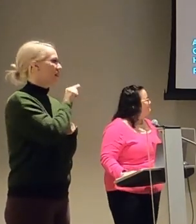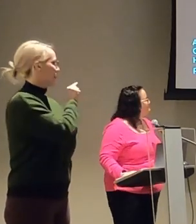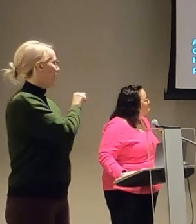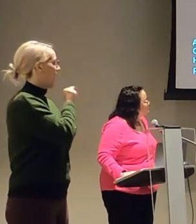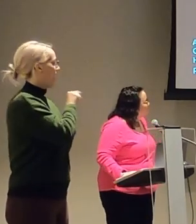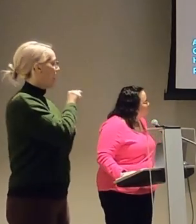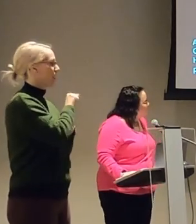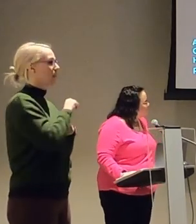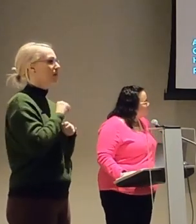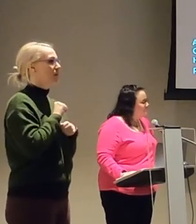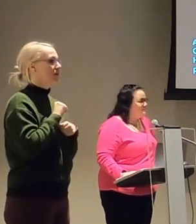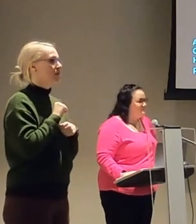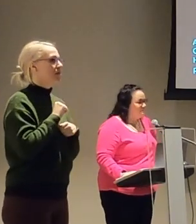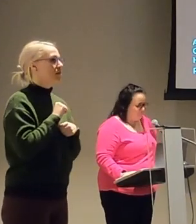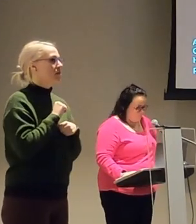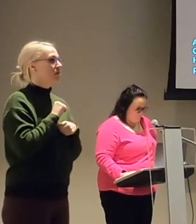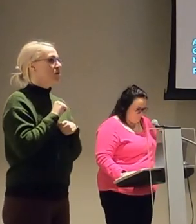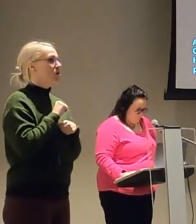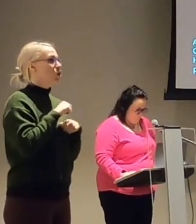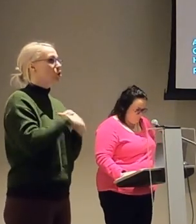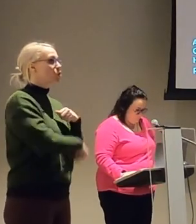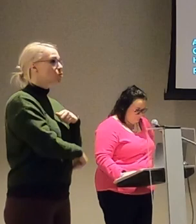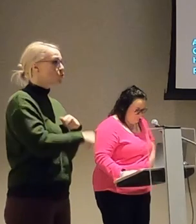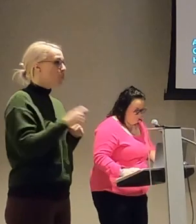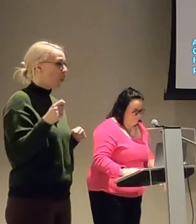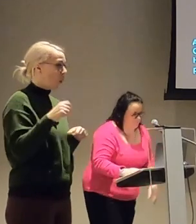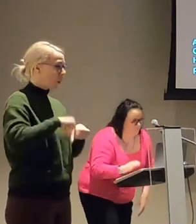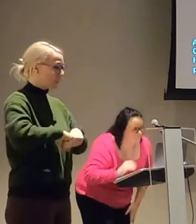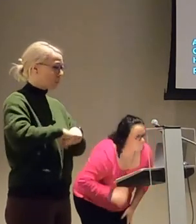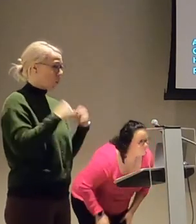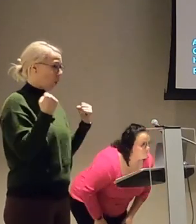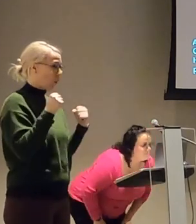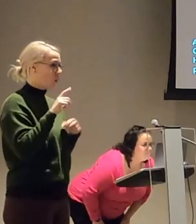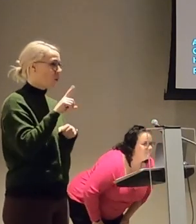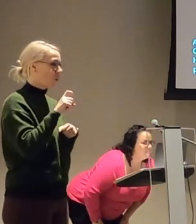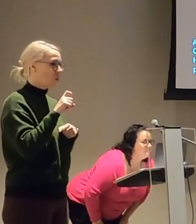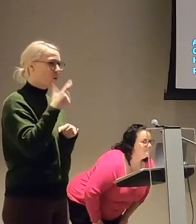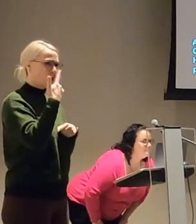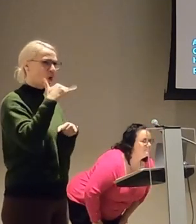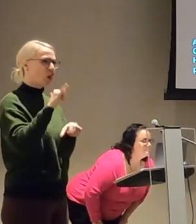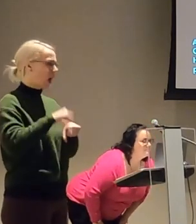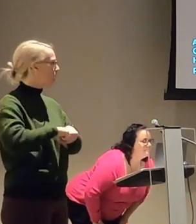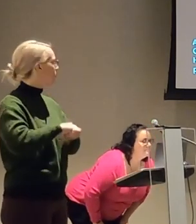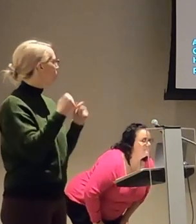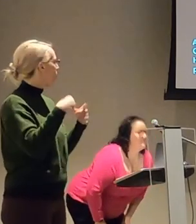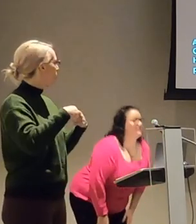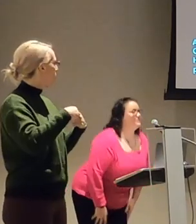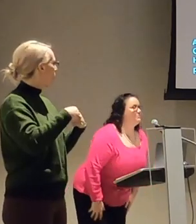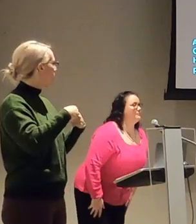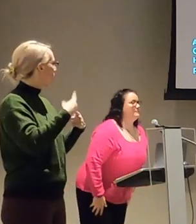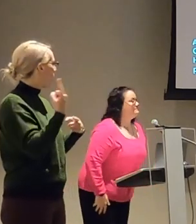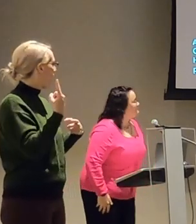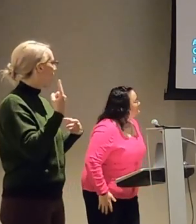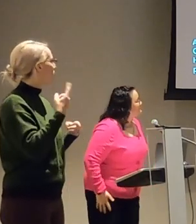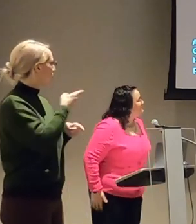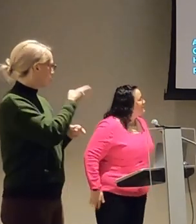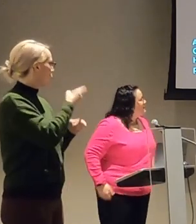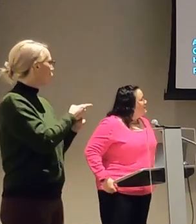yes. There. Is the sword broken? It looks broken. It looks